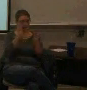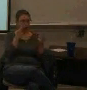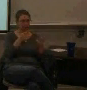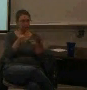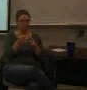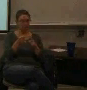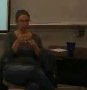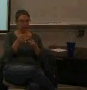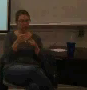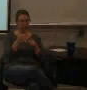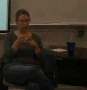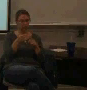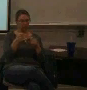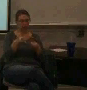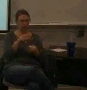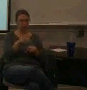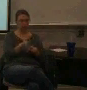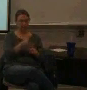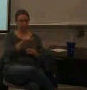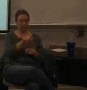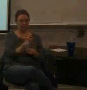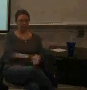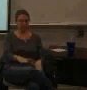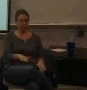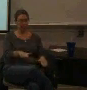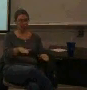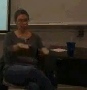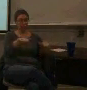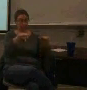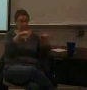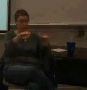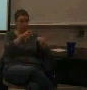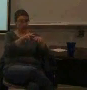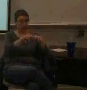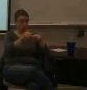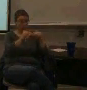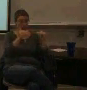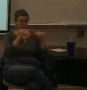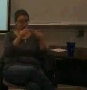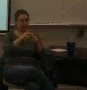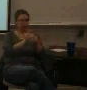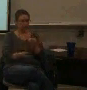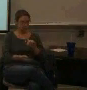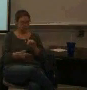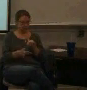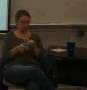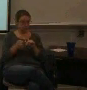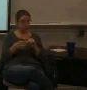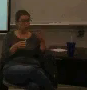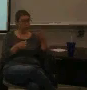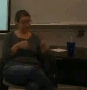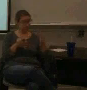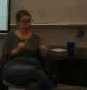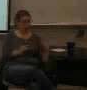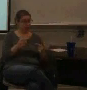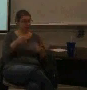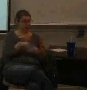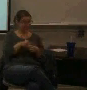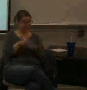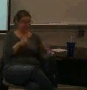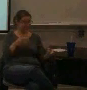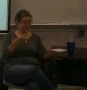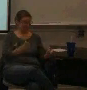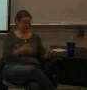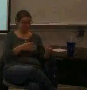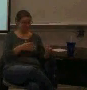to the salinity as the lake level went up? It decreased, right? And it decreased to the point where the fish could actually survive in there. So the fish are